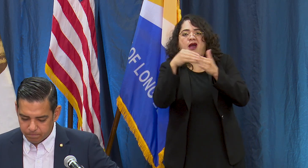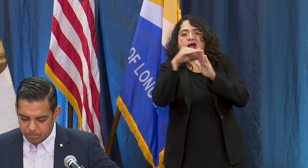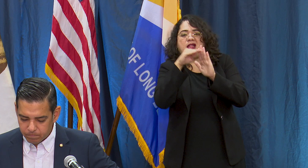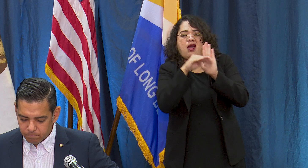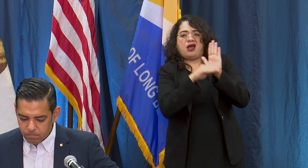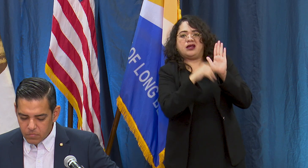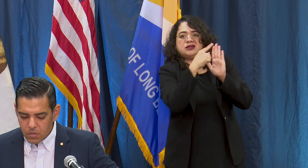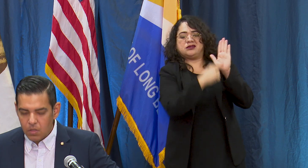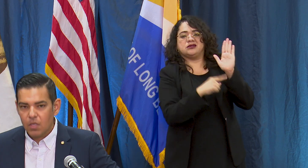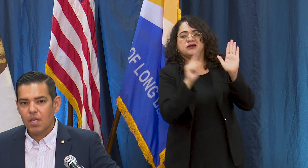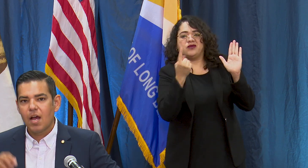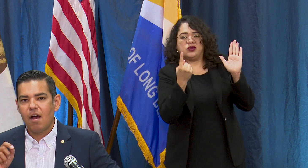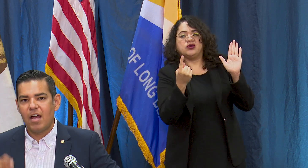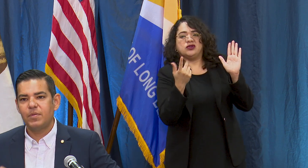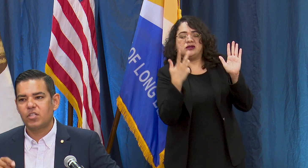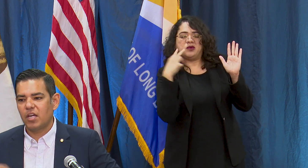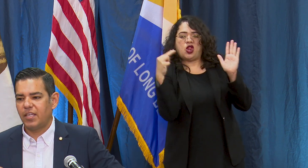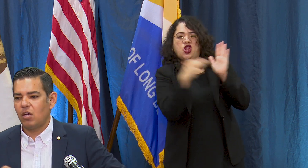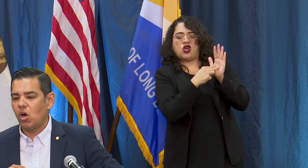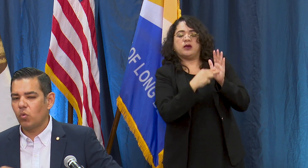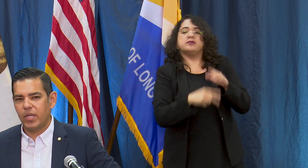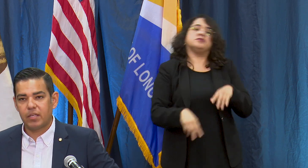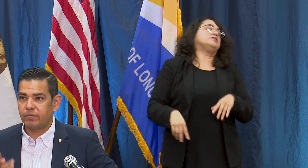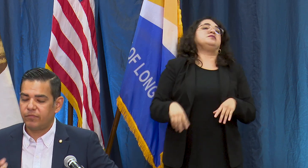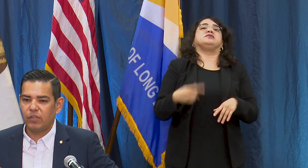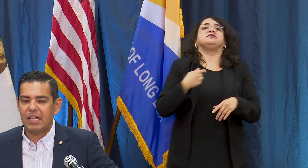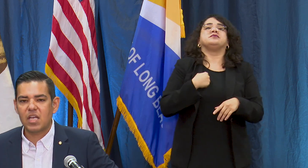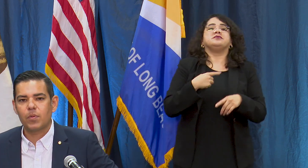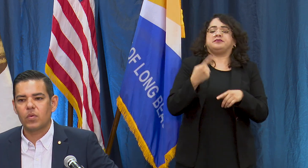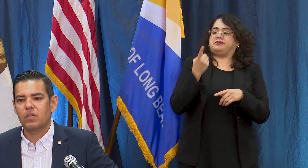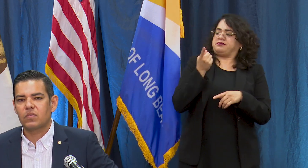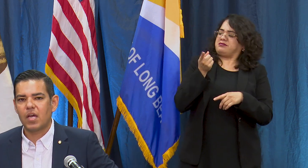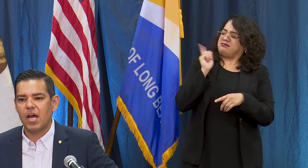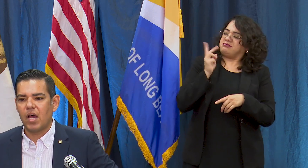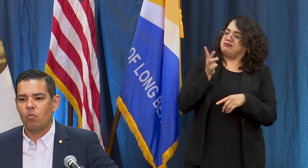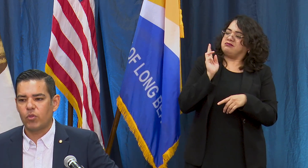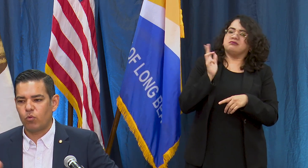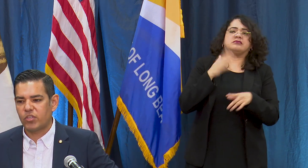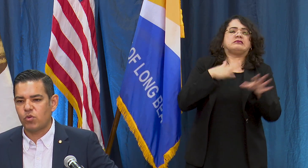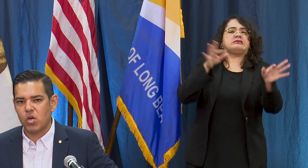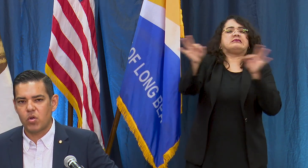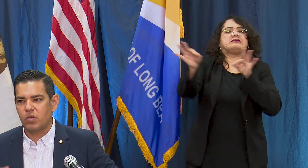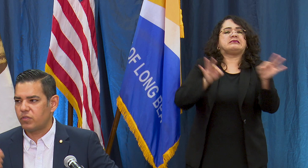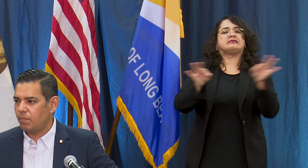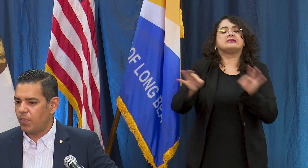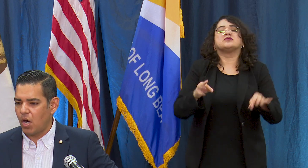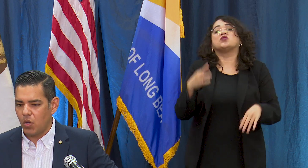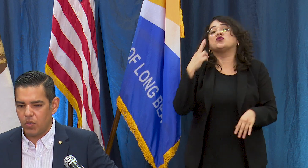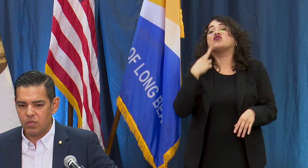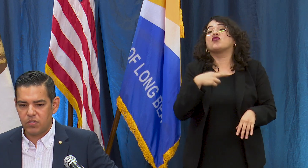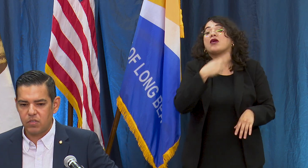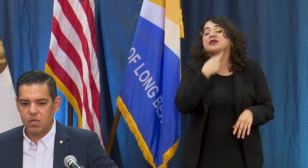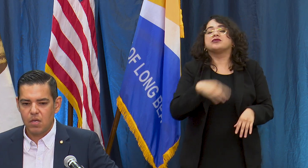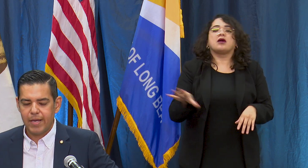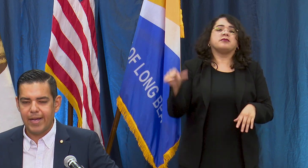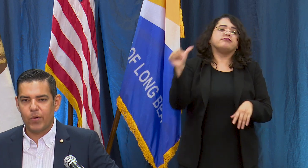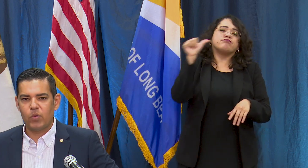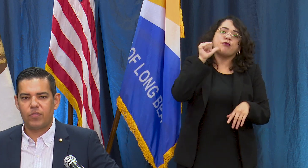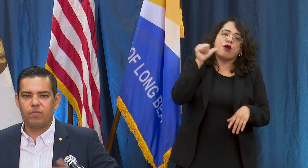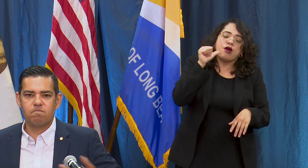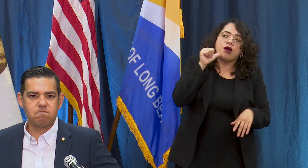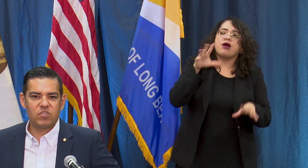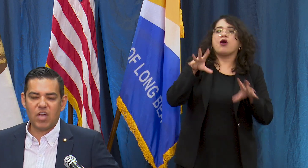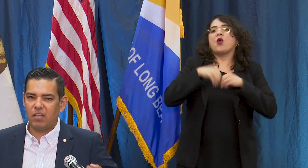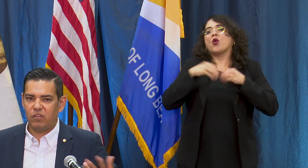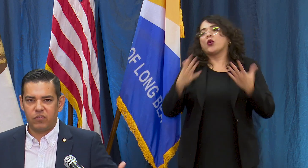important. I've been talking all week, for the last couple of weeks, with restaurant owners, bar owners,